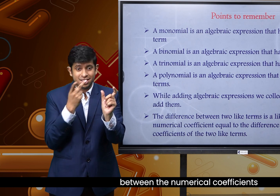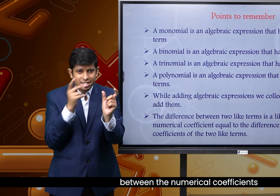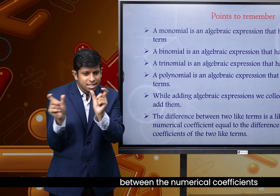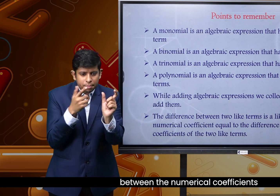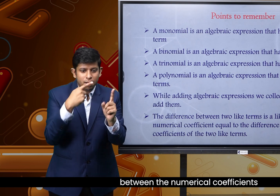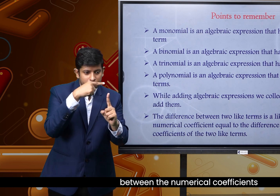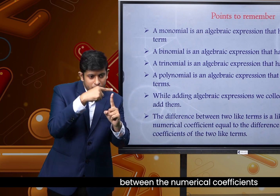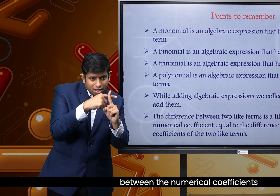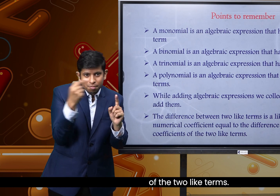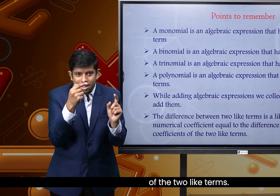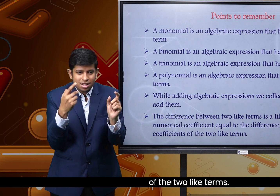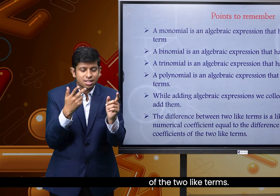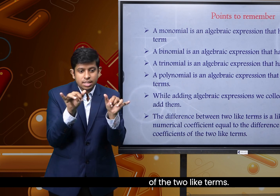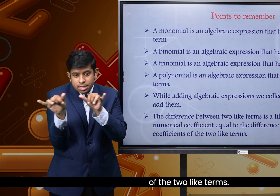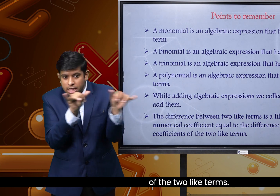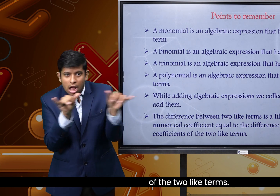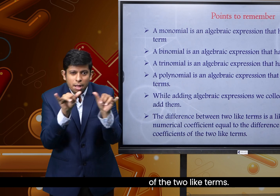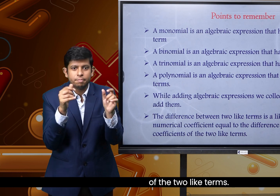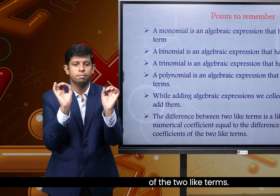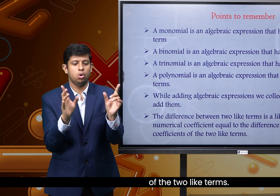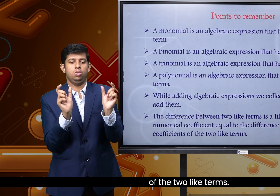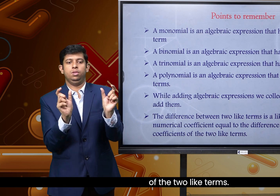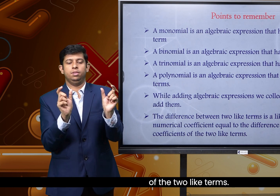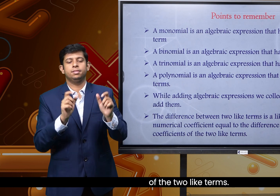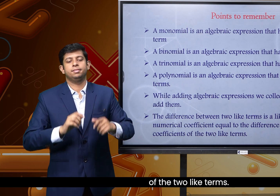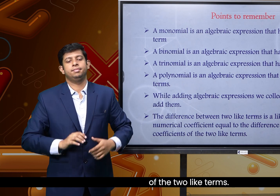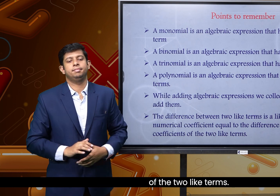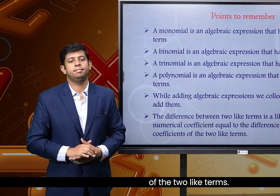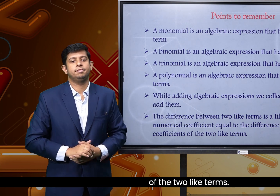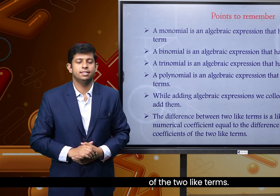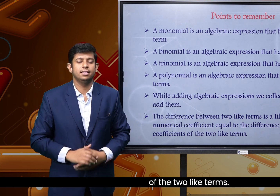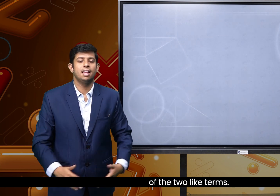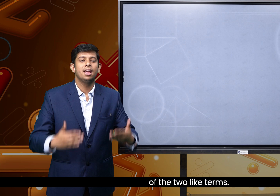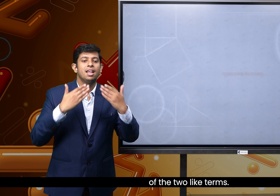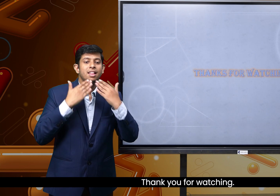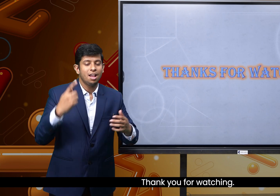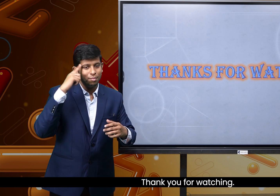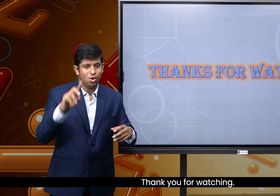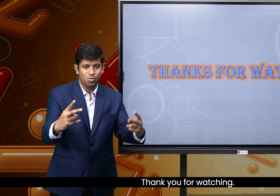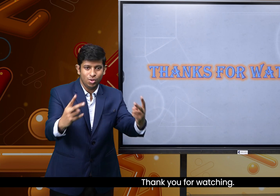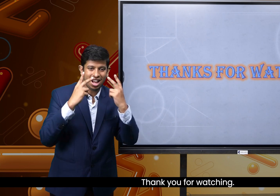numerical coefficients of the two like terms. Thank you for watching.